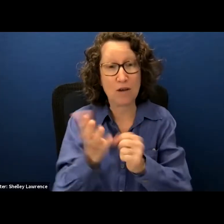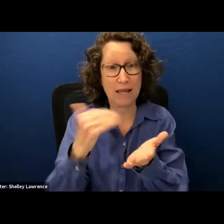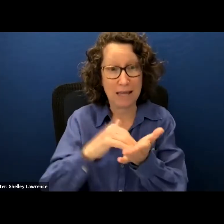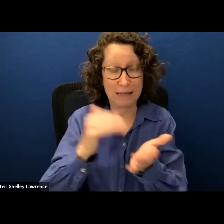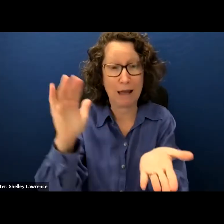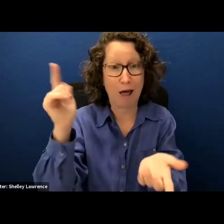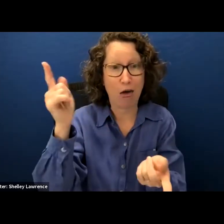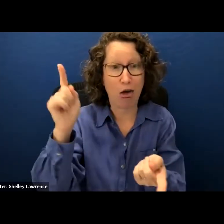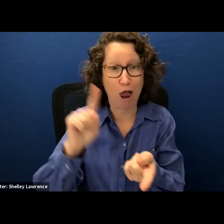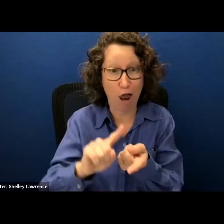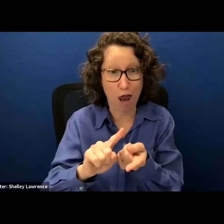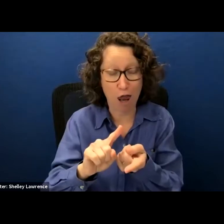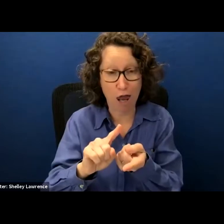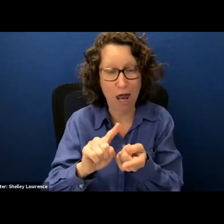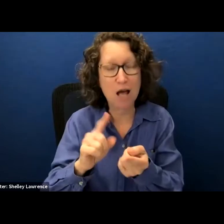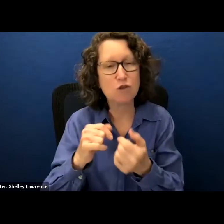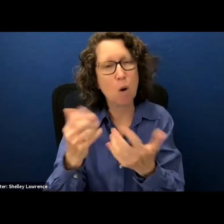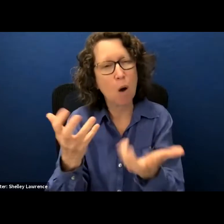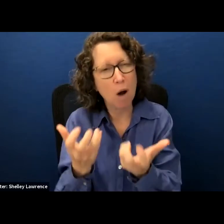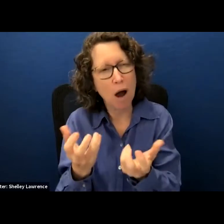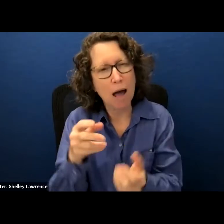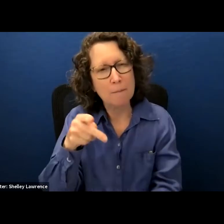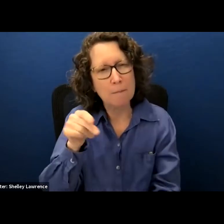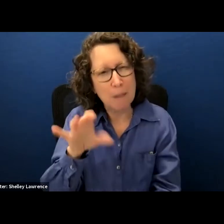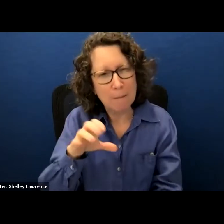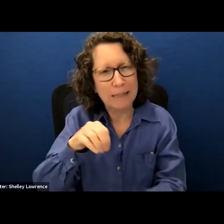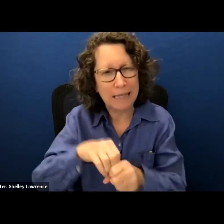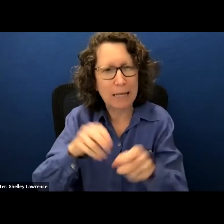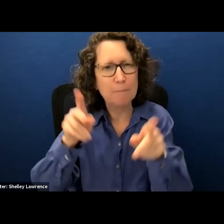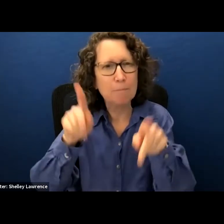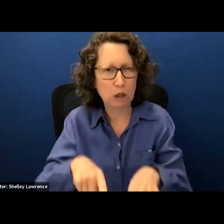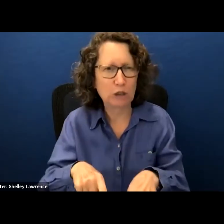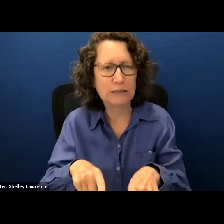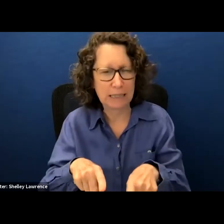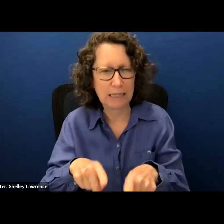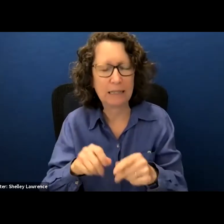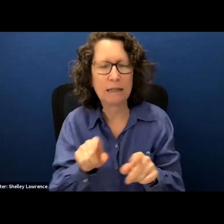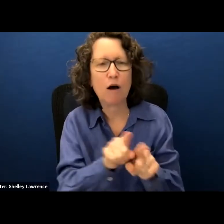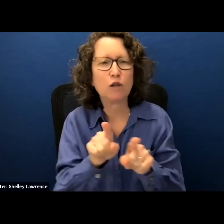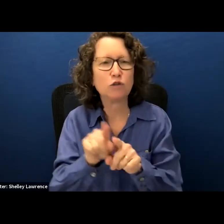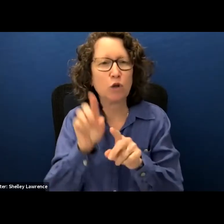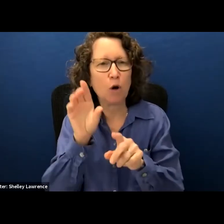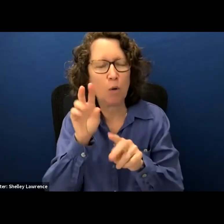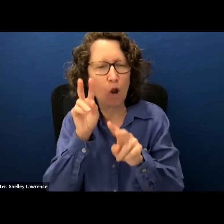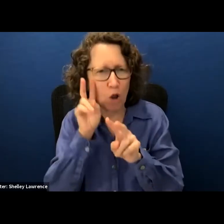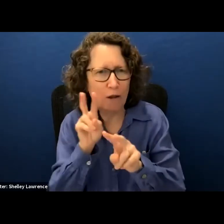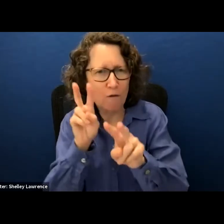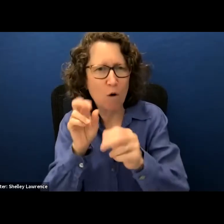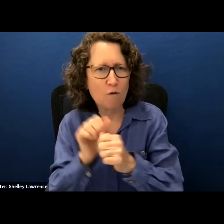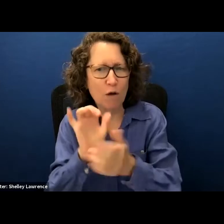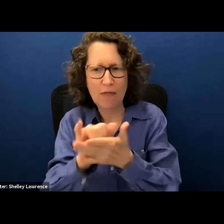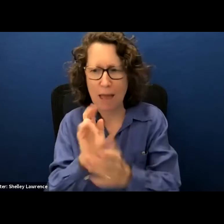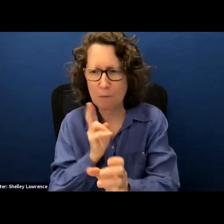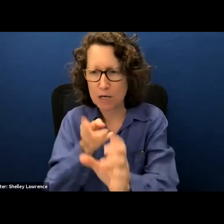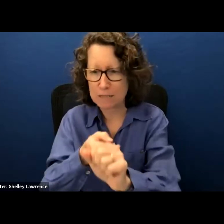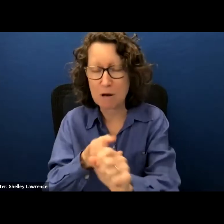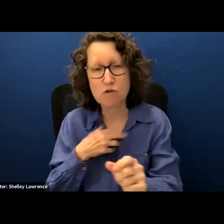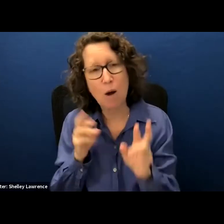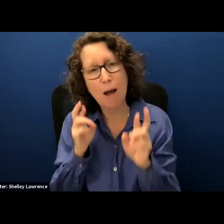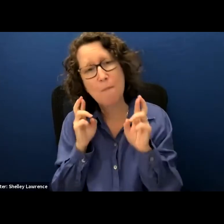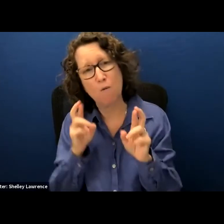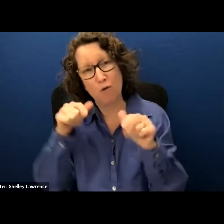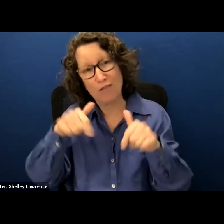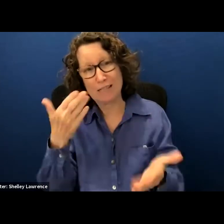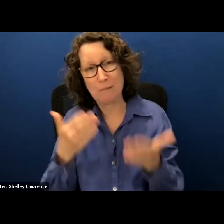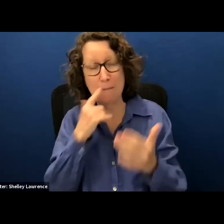welcome public in person. I'm also looking forward to having that participation. So I am hopeful that this